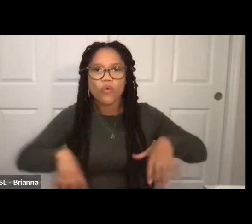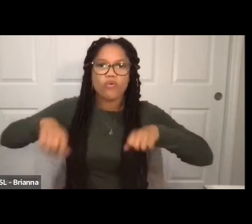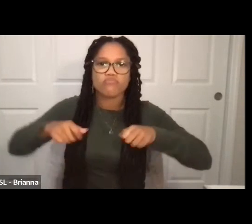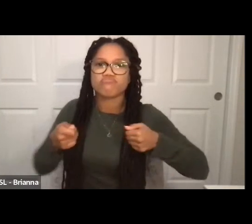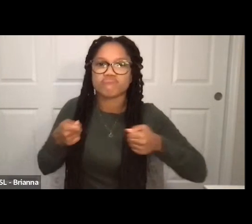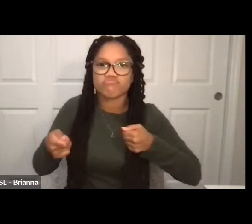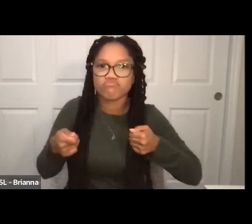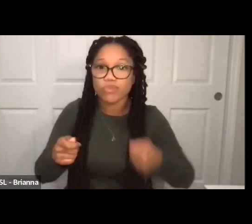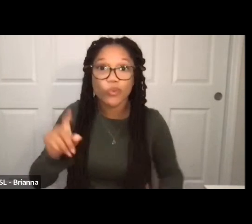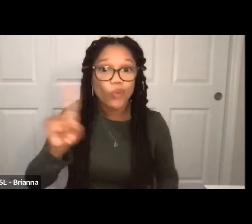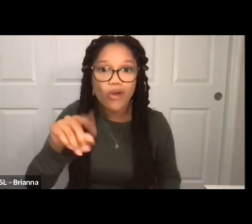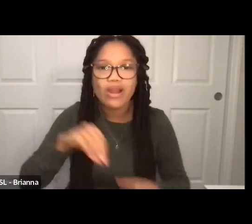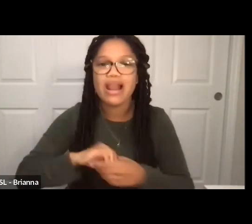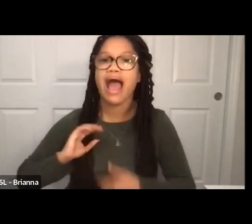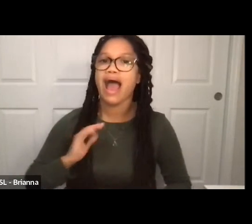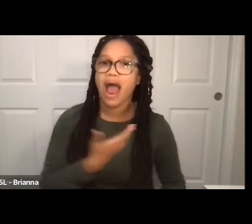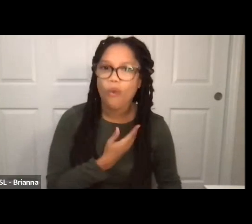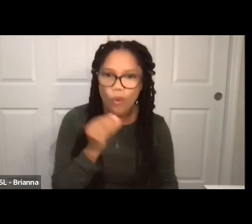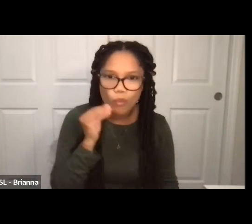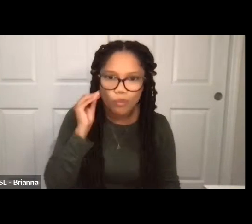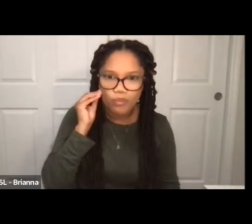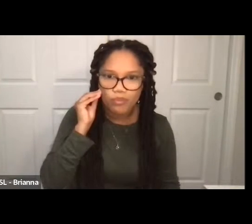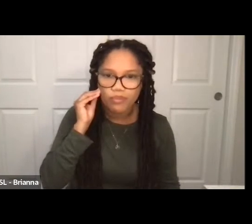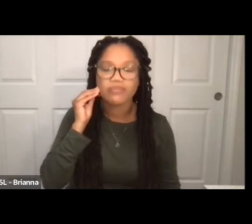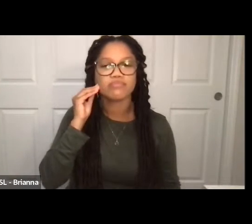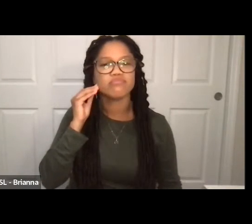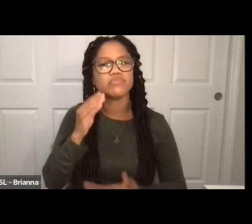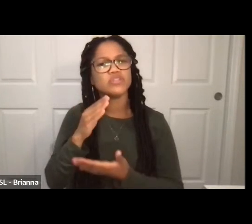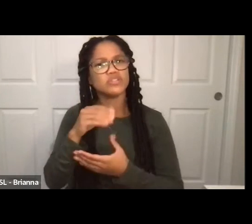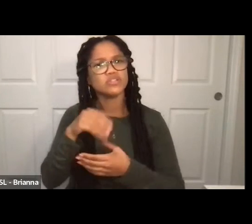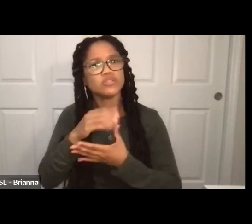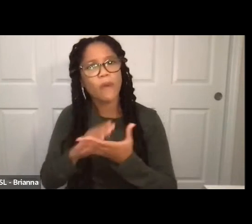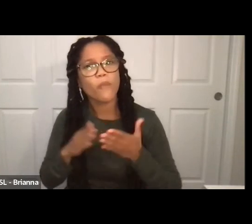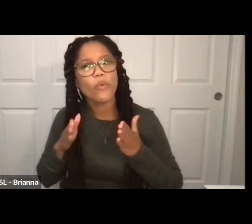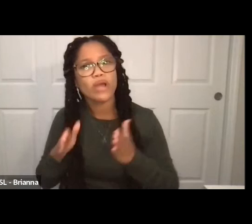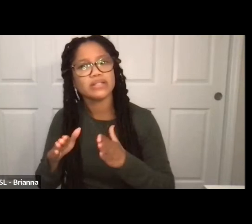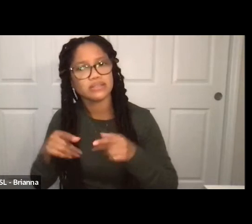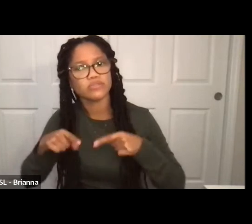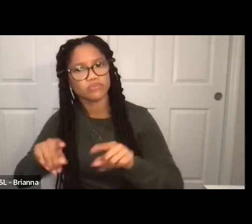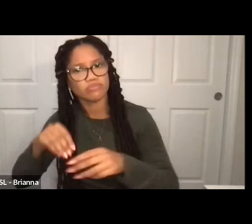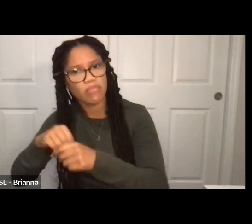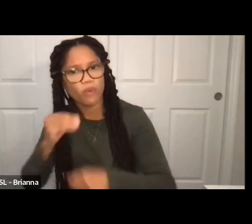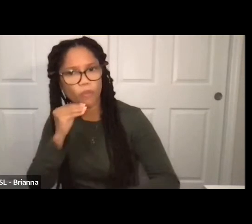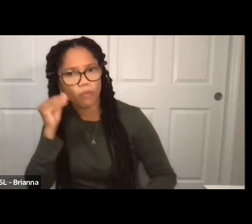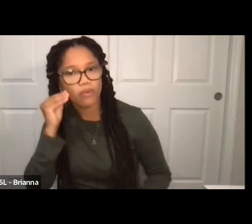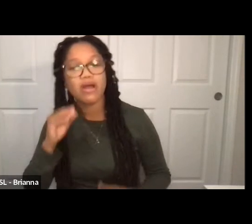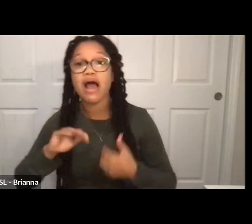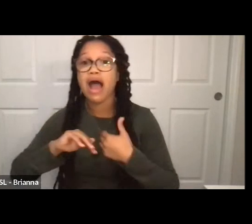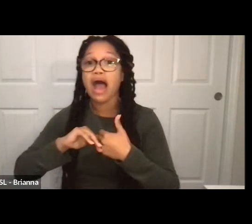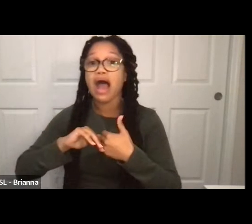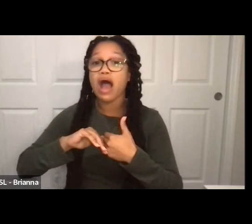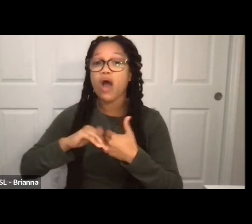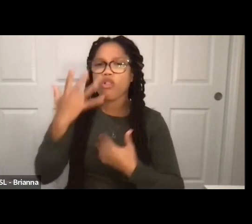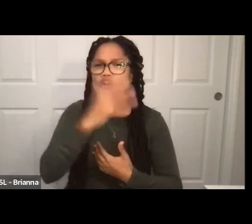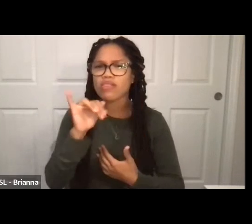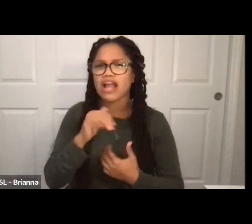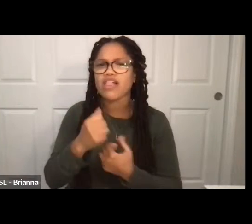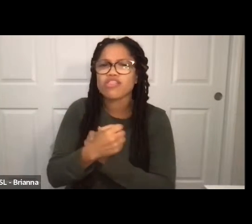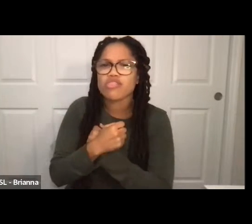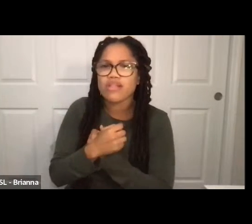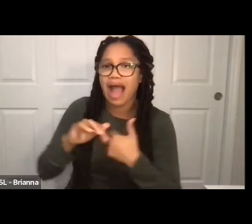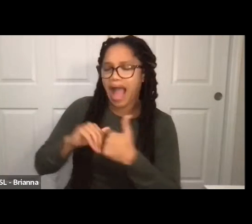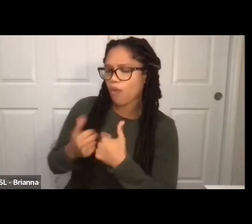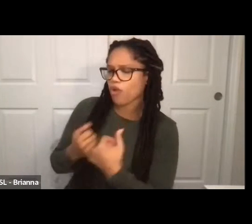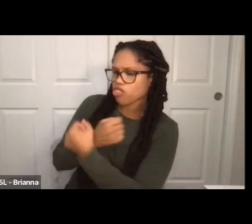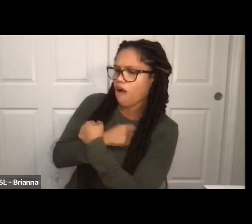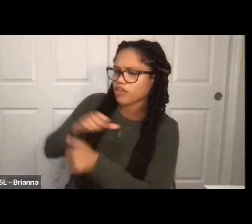many times, or at least in certain ways in our households, right? How do we love each other in our households, right?